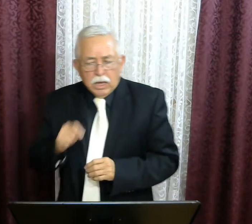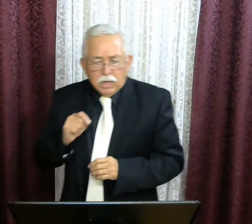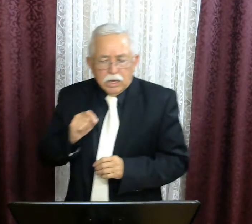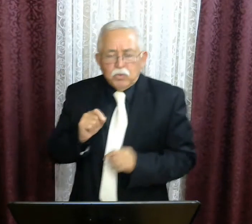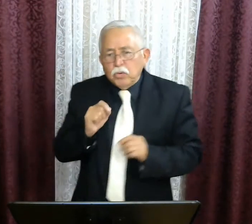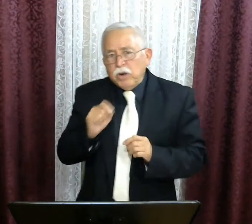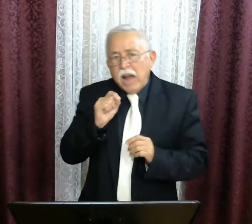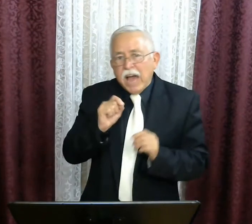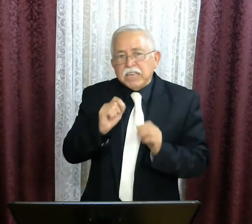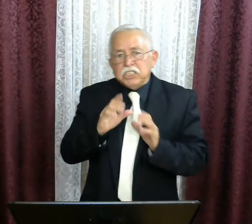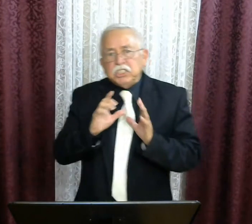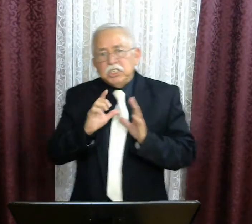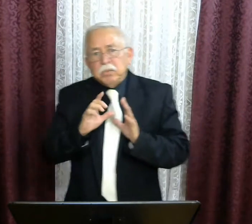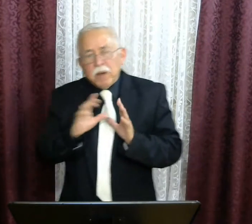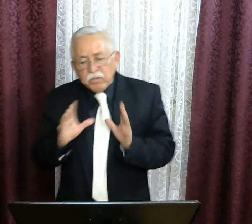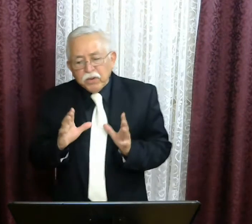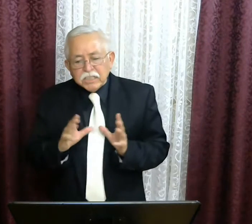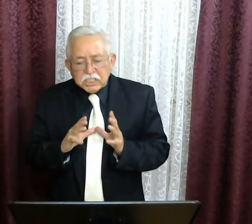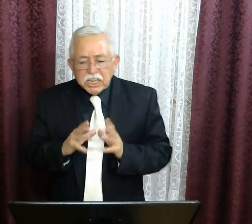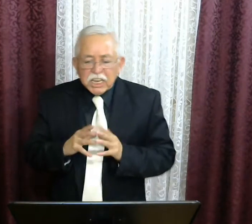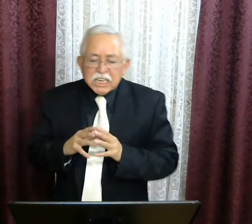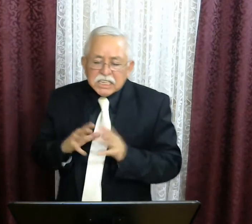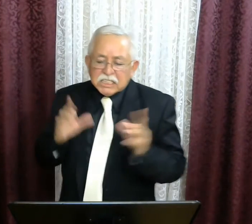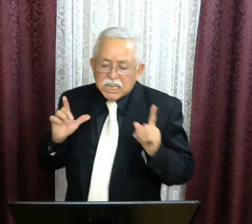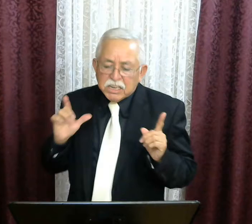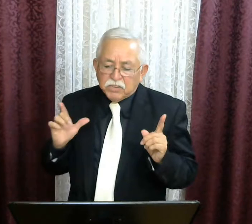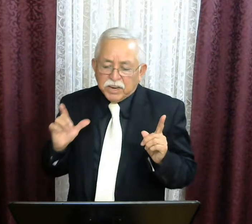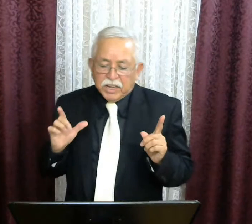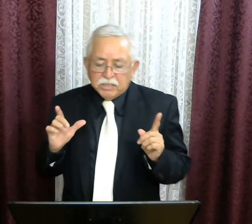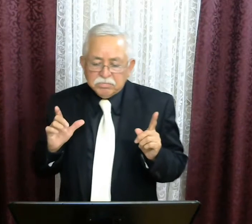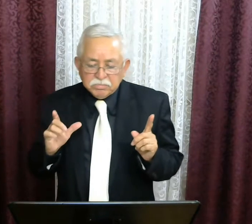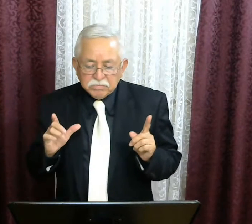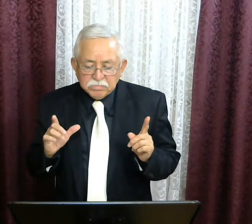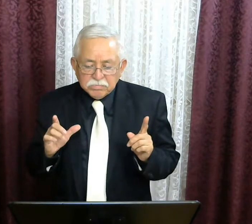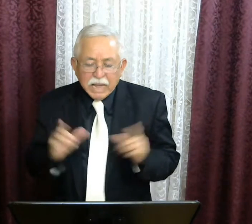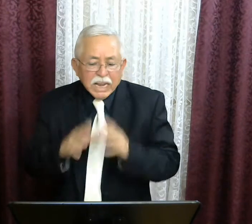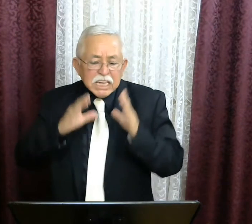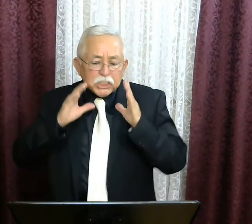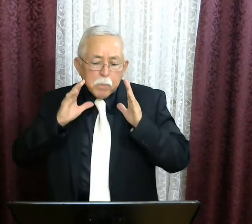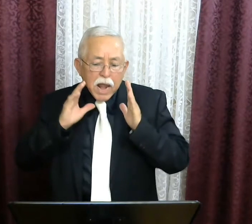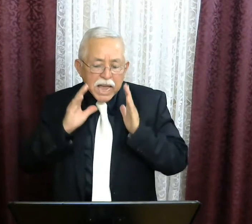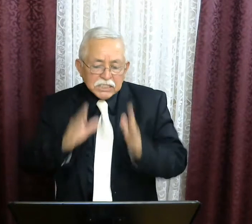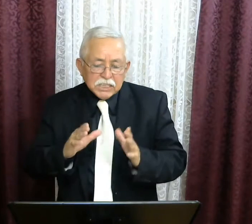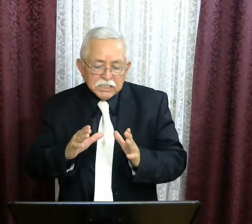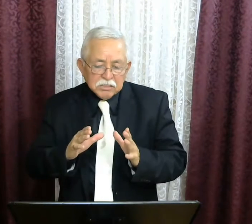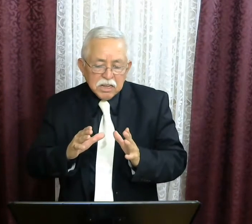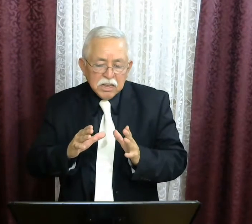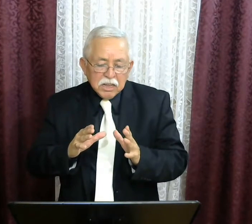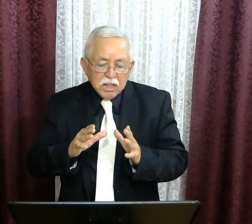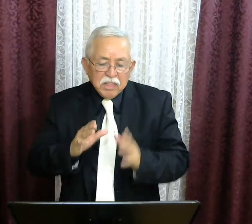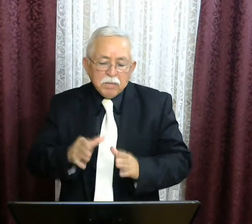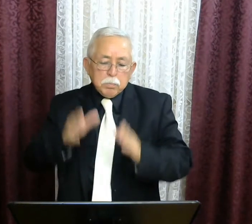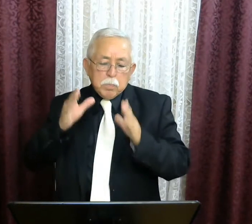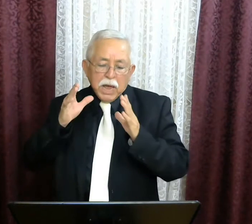If you realize, my friend, this evening, that each blessing that